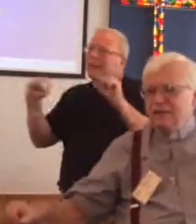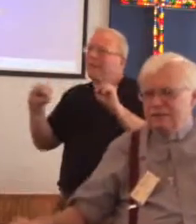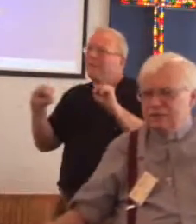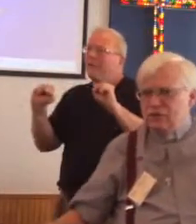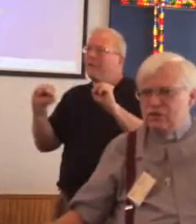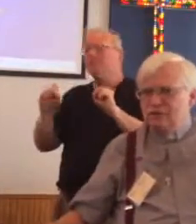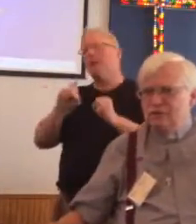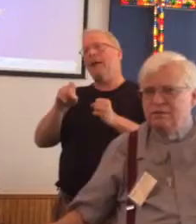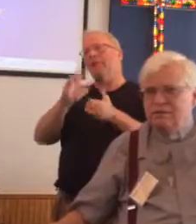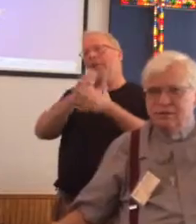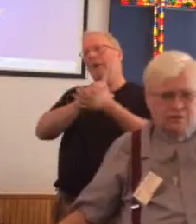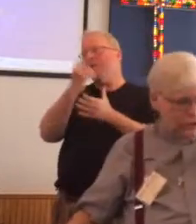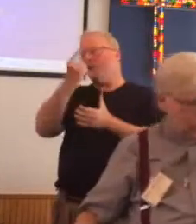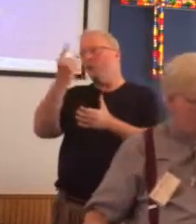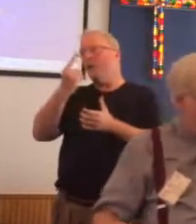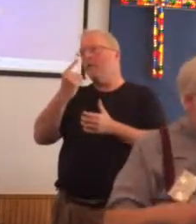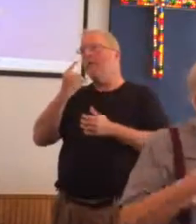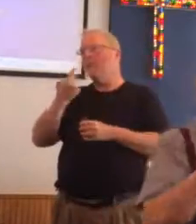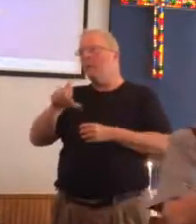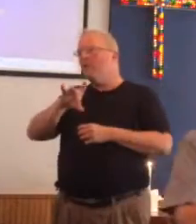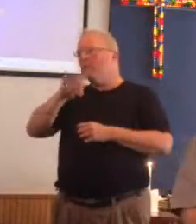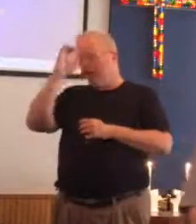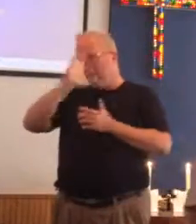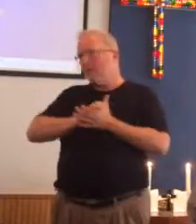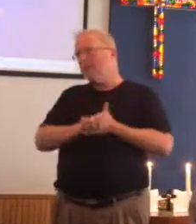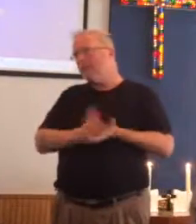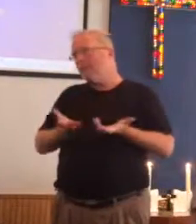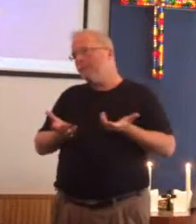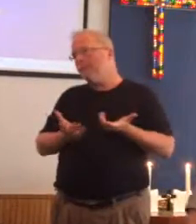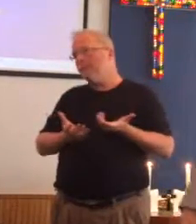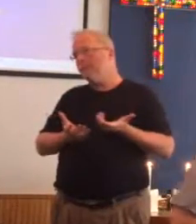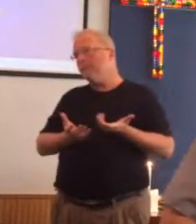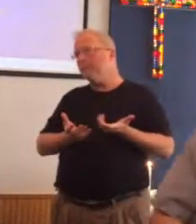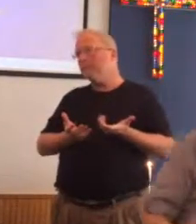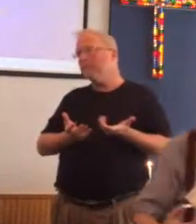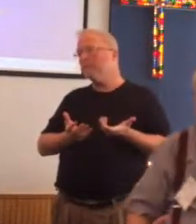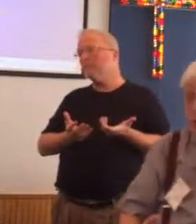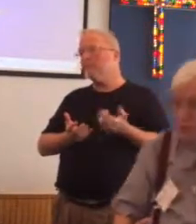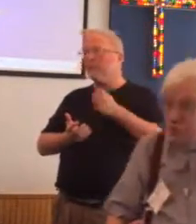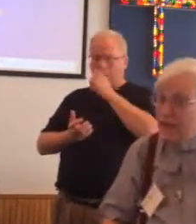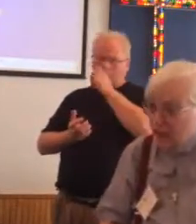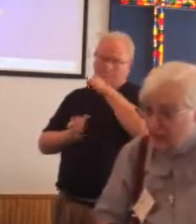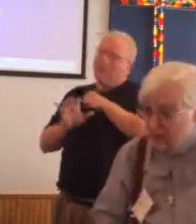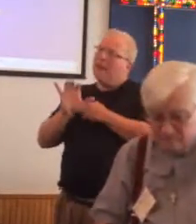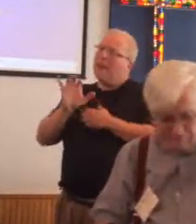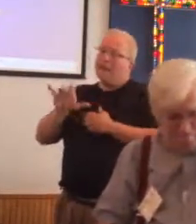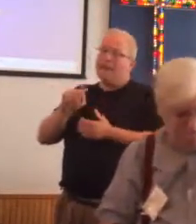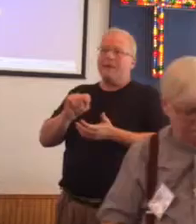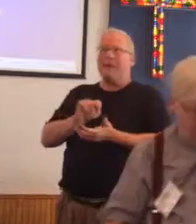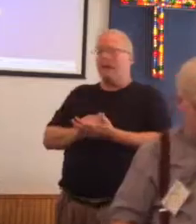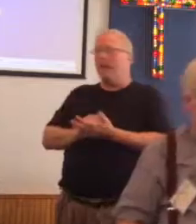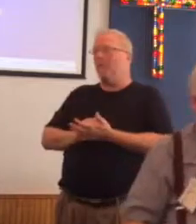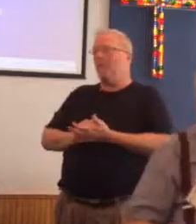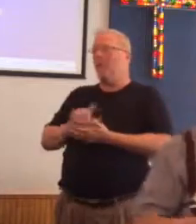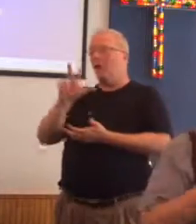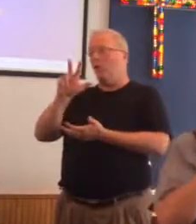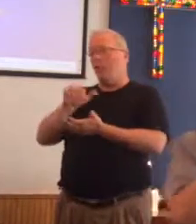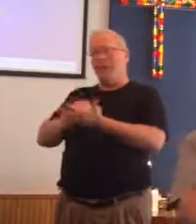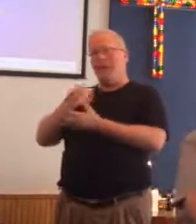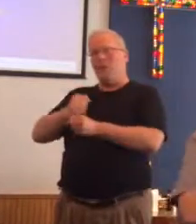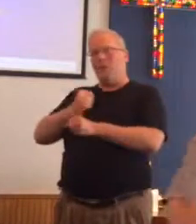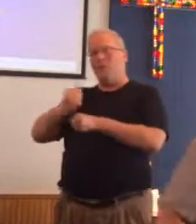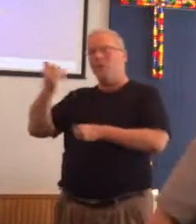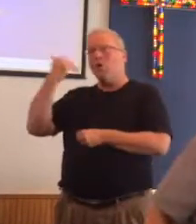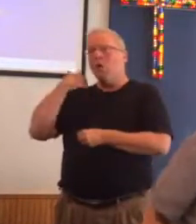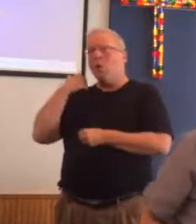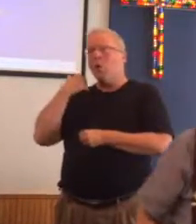male relatives to contract a marriage for her, because that's the way it was done,